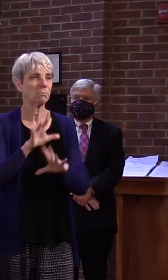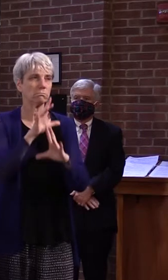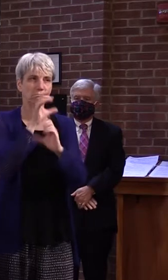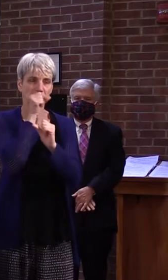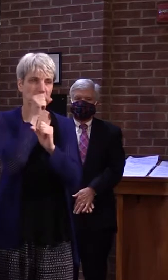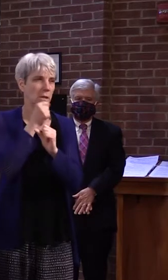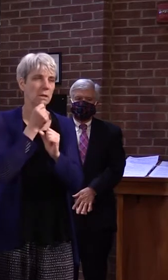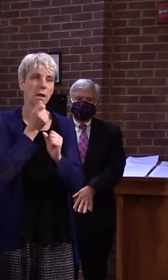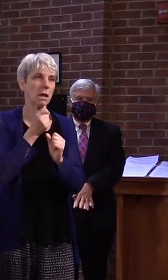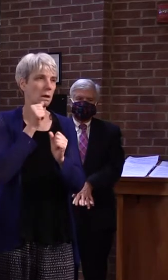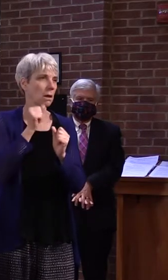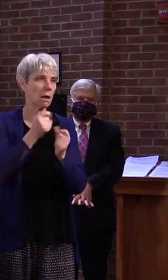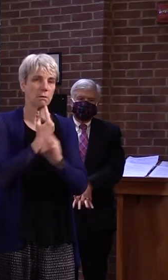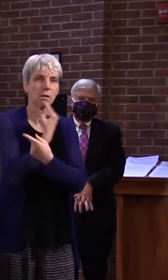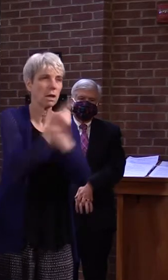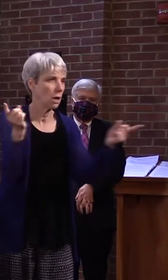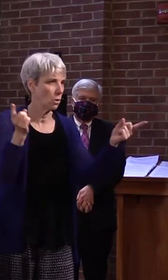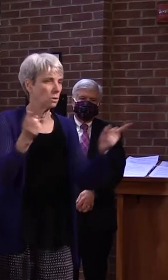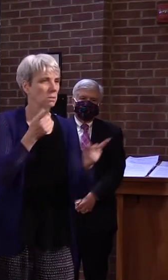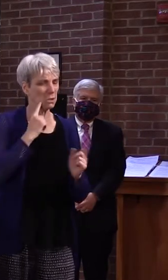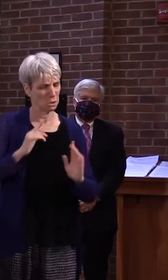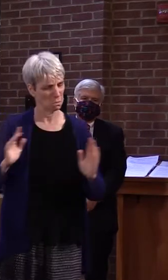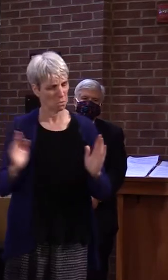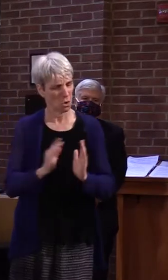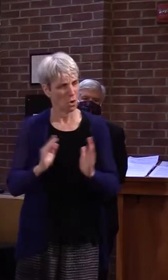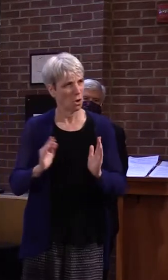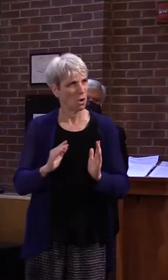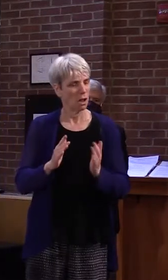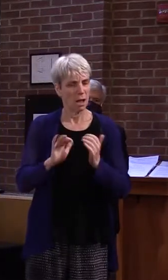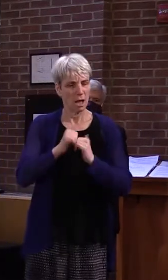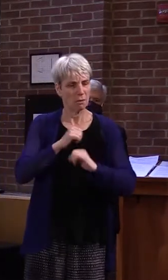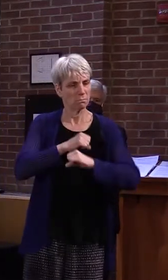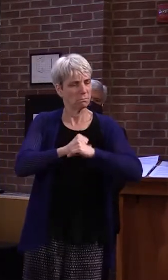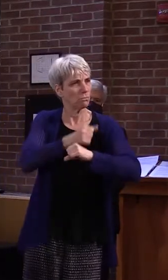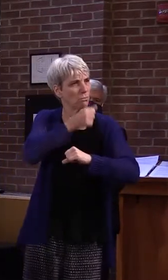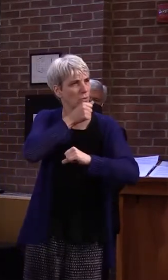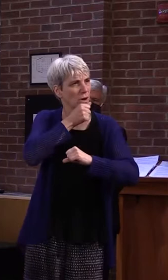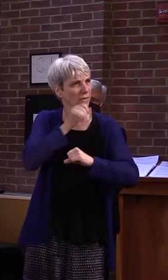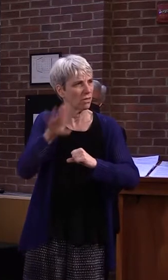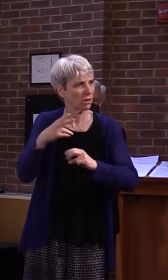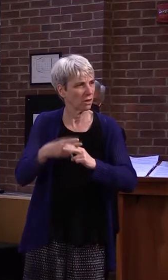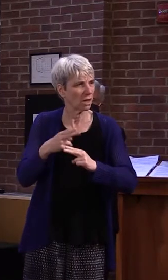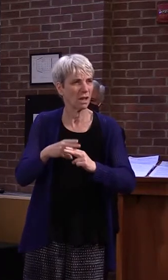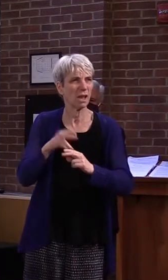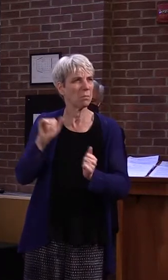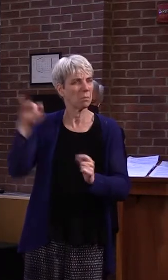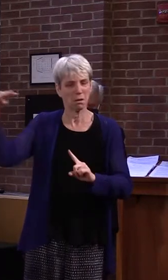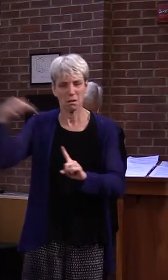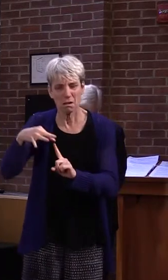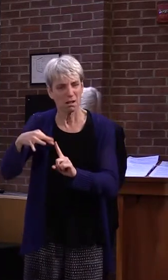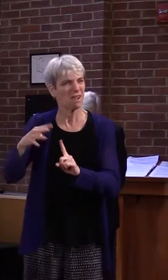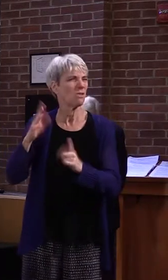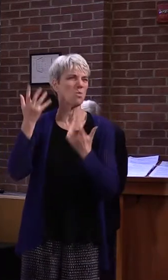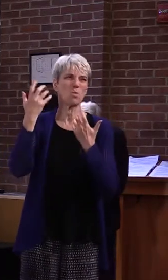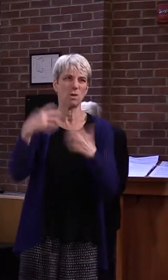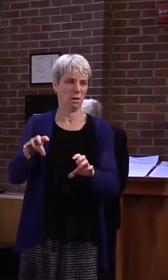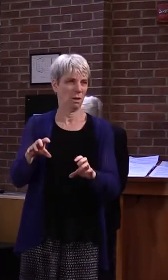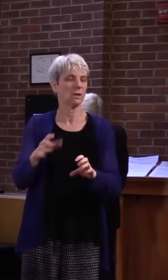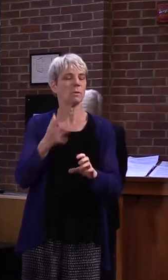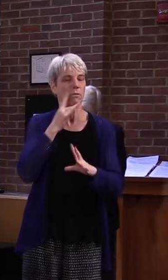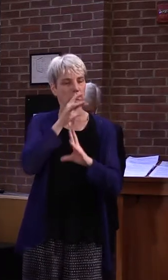size of our small schools and applying our best professional judgment relative to privacy restrictions and our current data